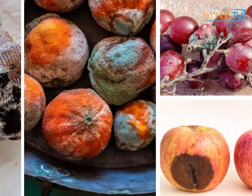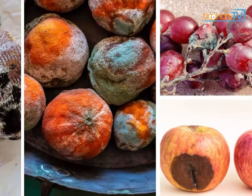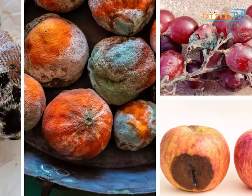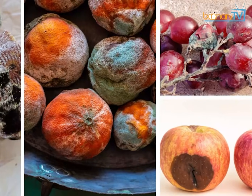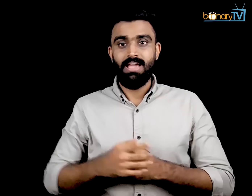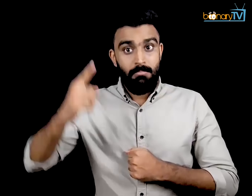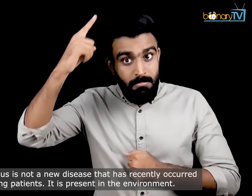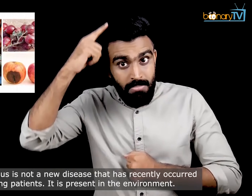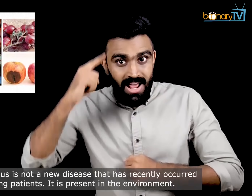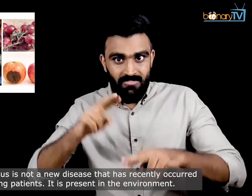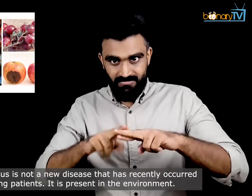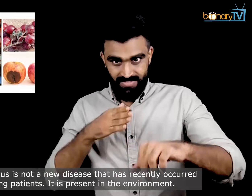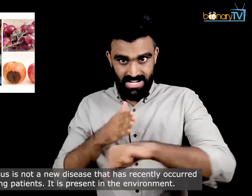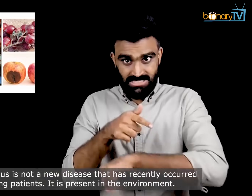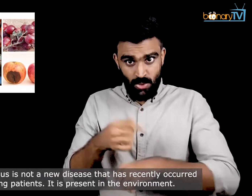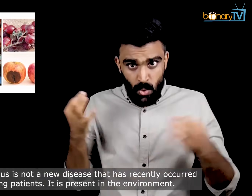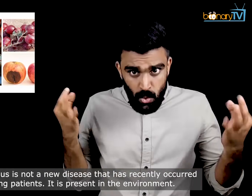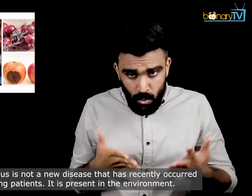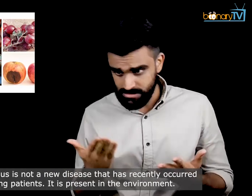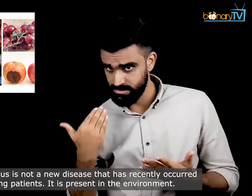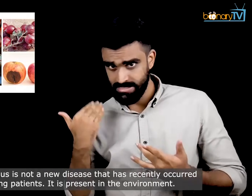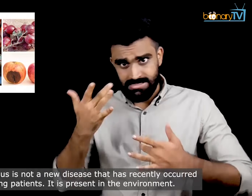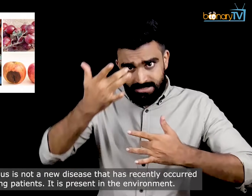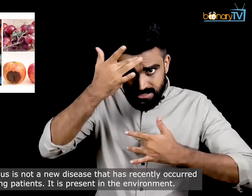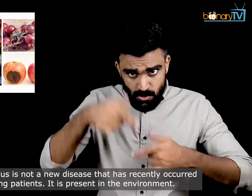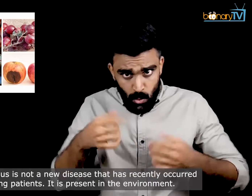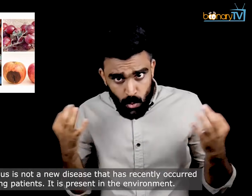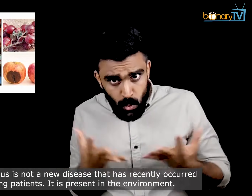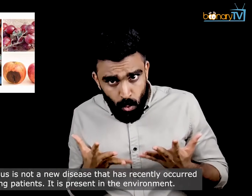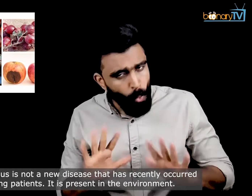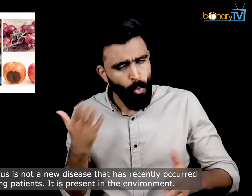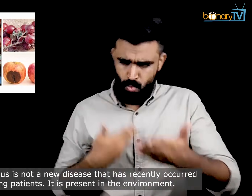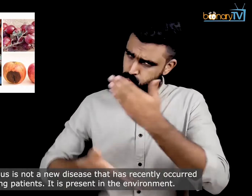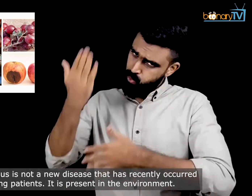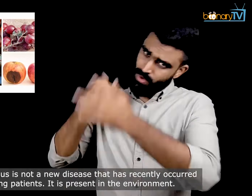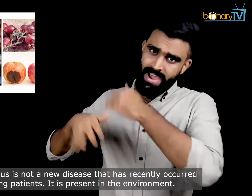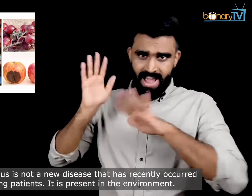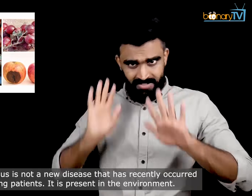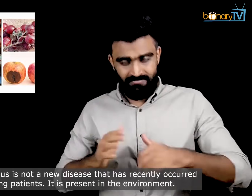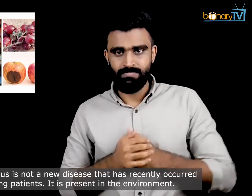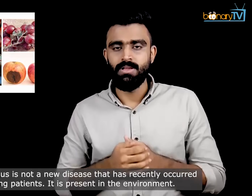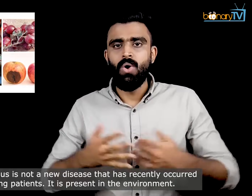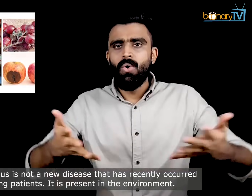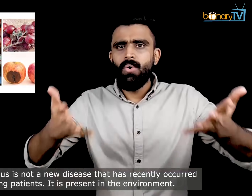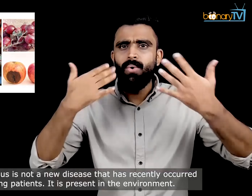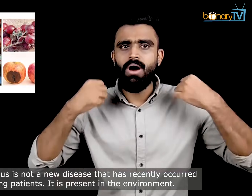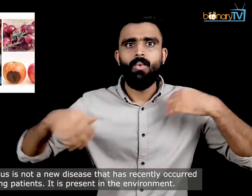Black fungus is not a new disease that has recently occurred among patients. It is present